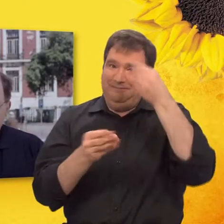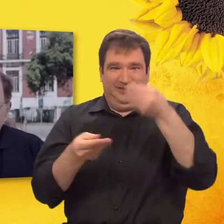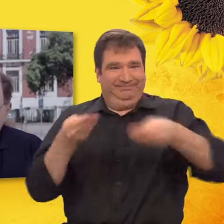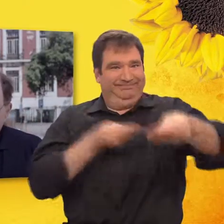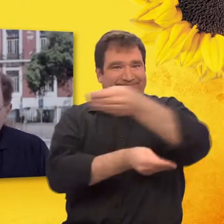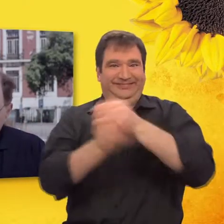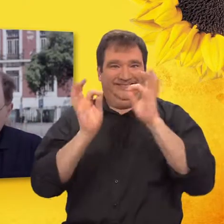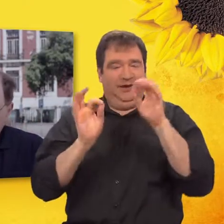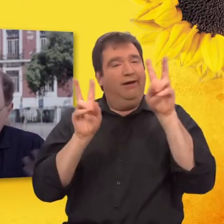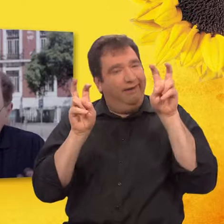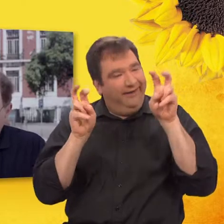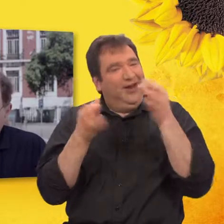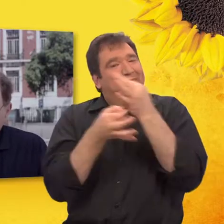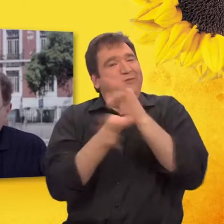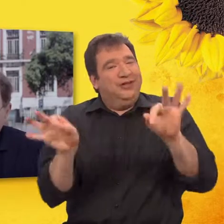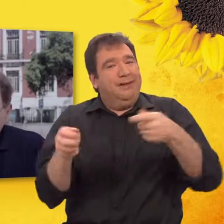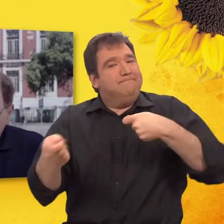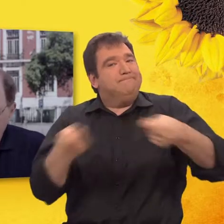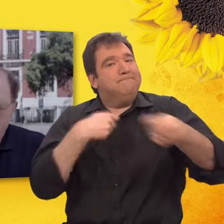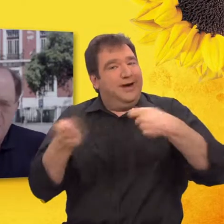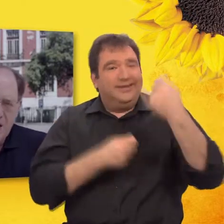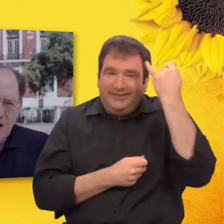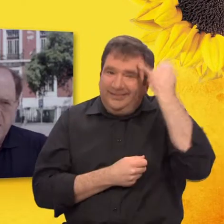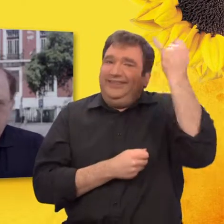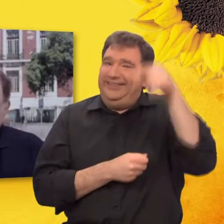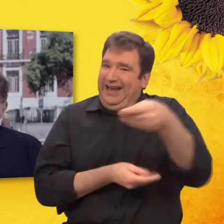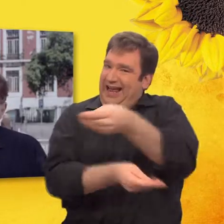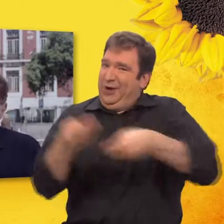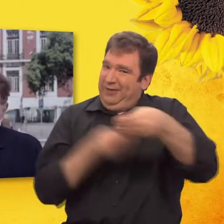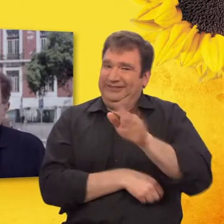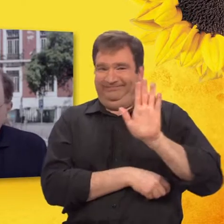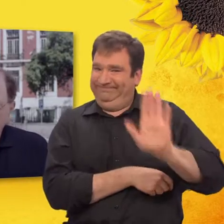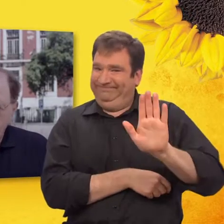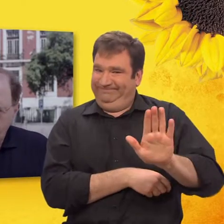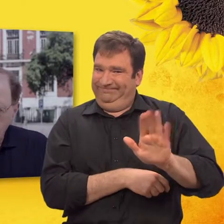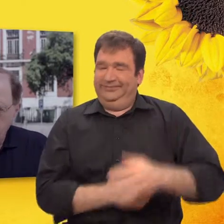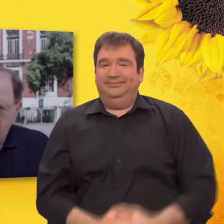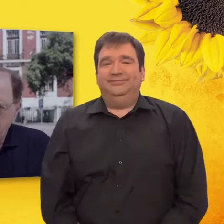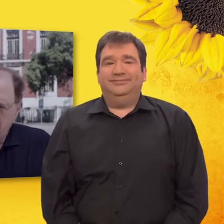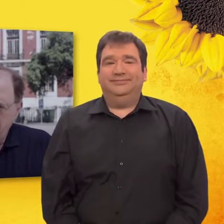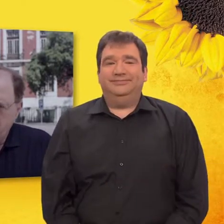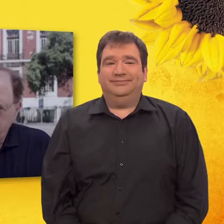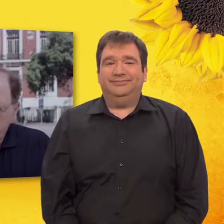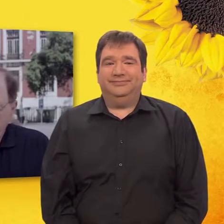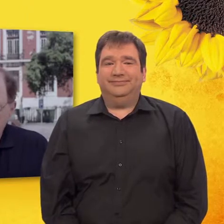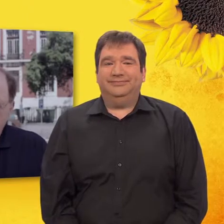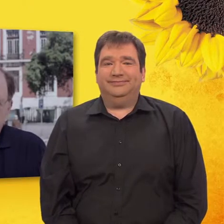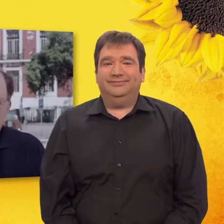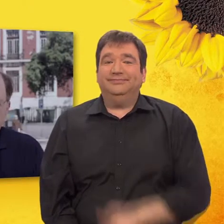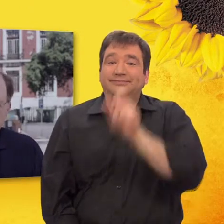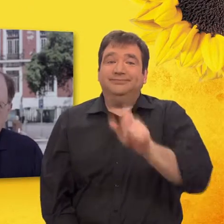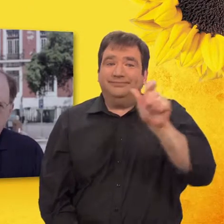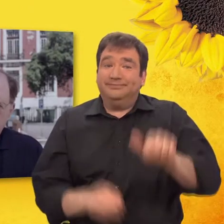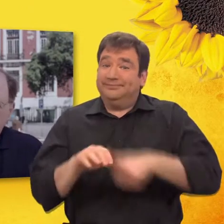of optimism about economic growth generally, but also at a moment of free market ideology in